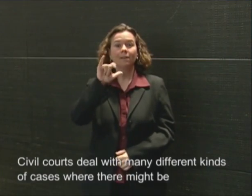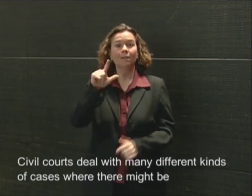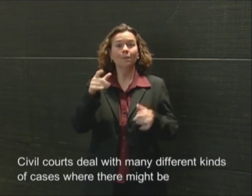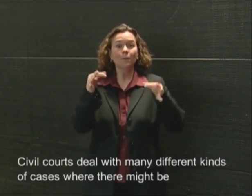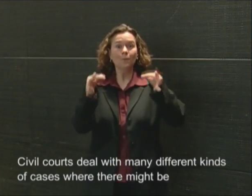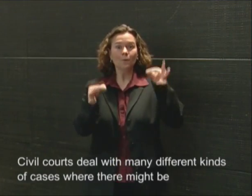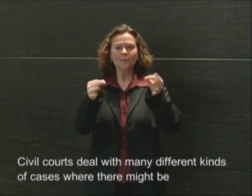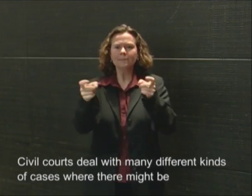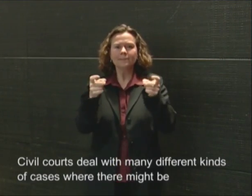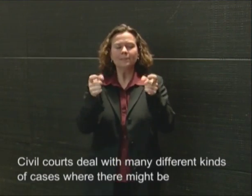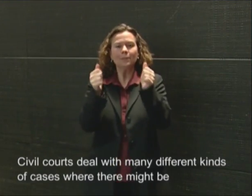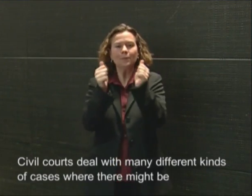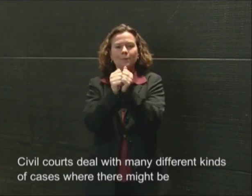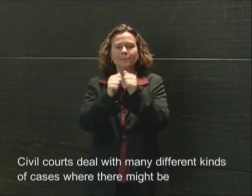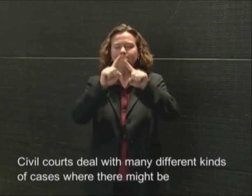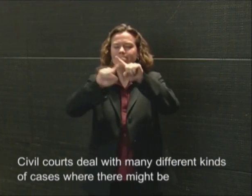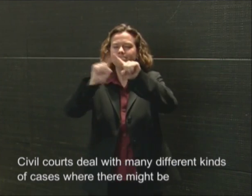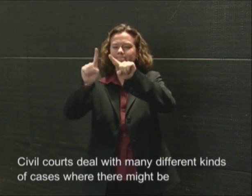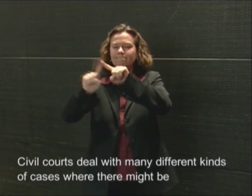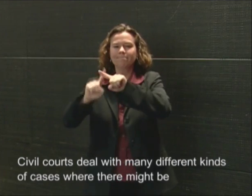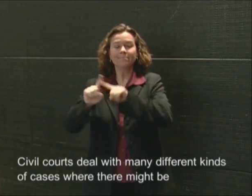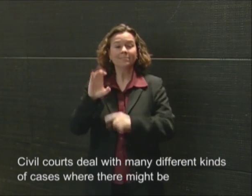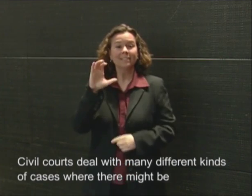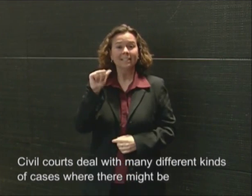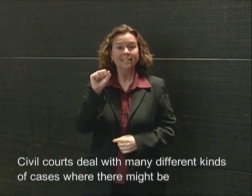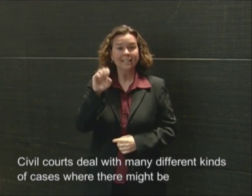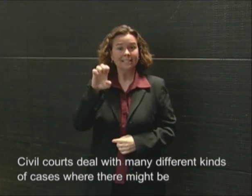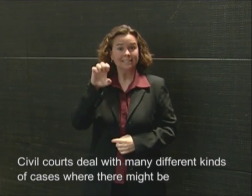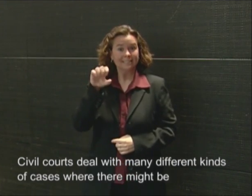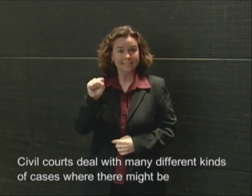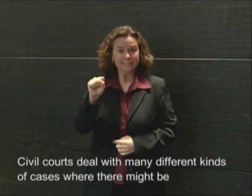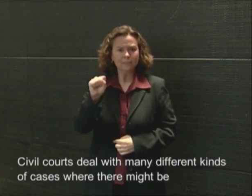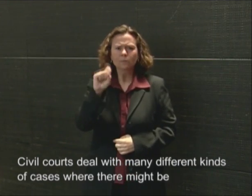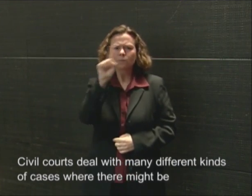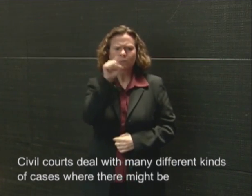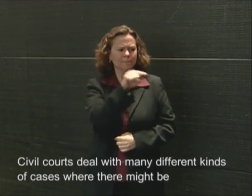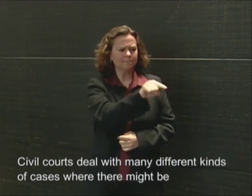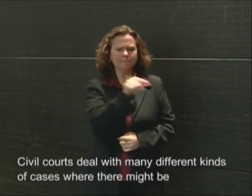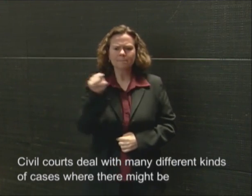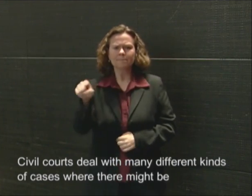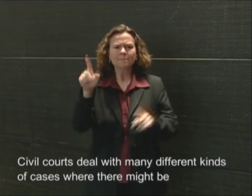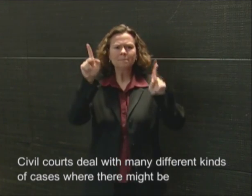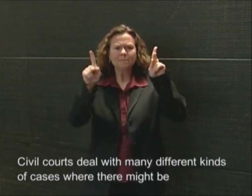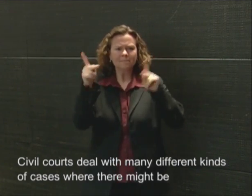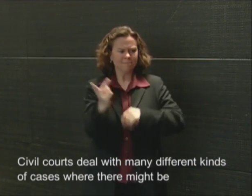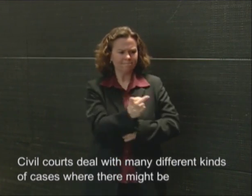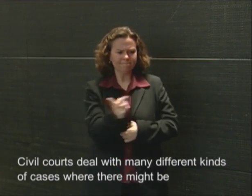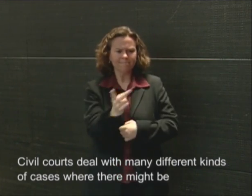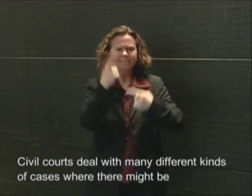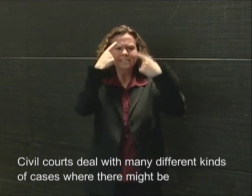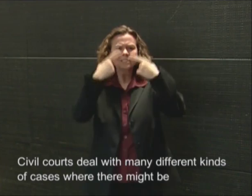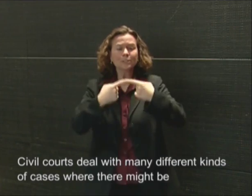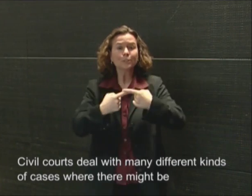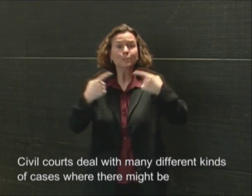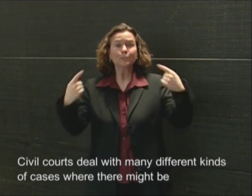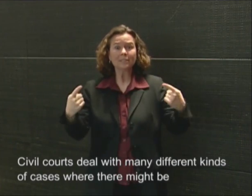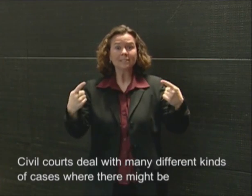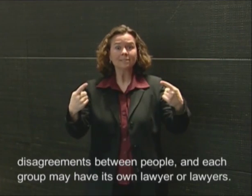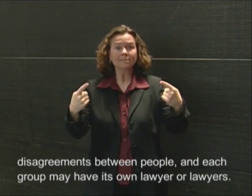Civil courts deal with many different kinds of cases where there might be disagreements between people, and each group may have its own lawyer